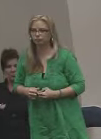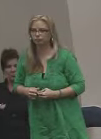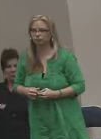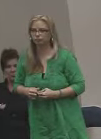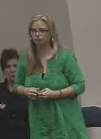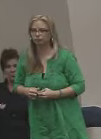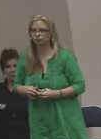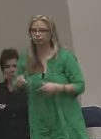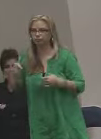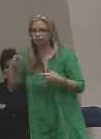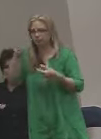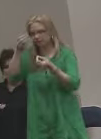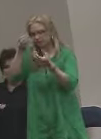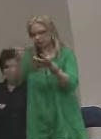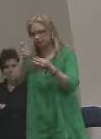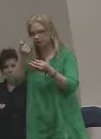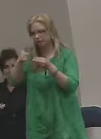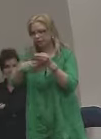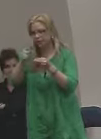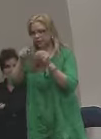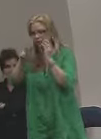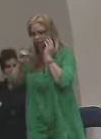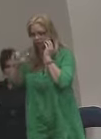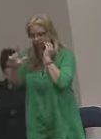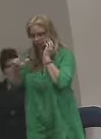Let me tell you a little about the trial.